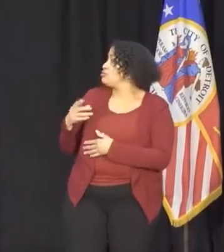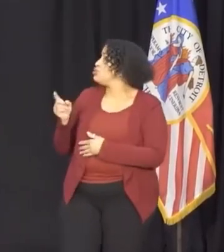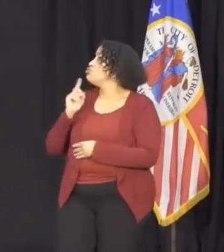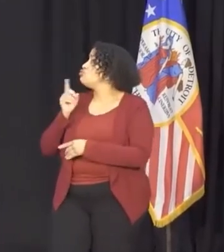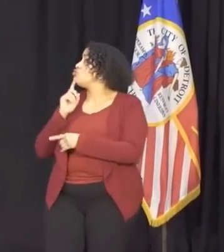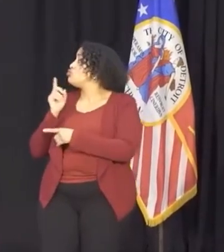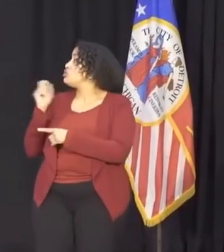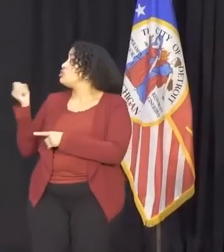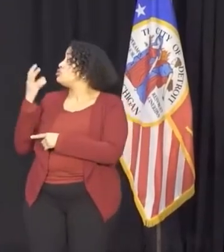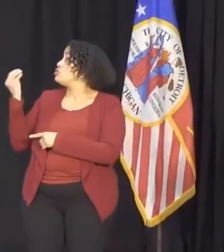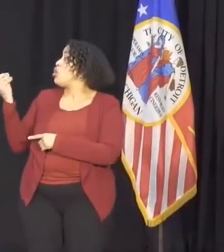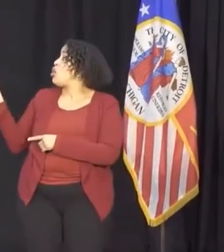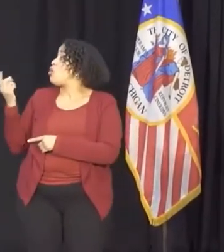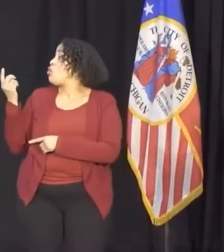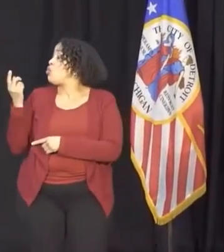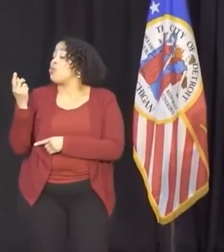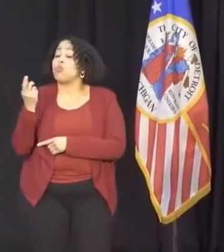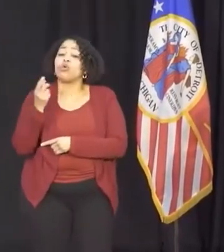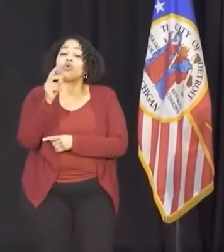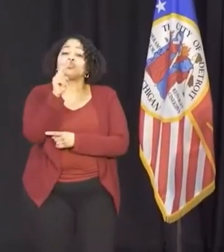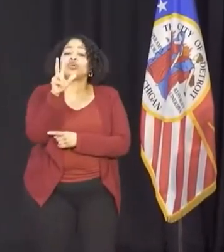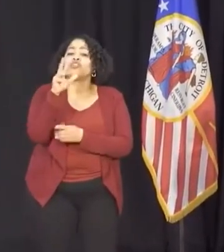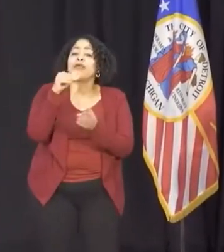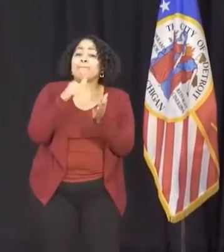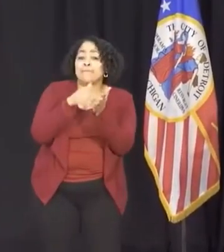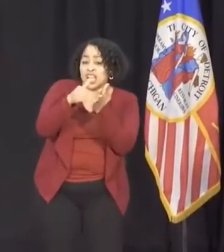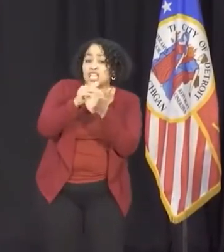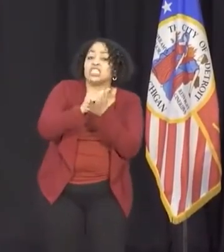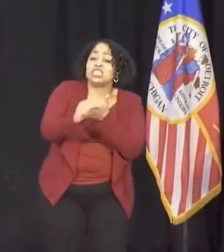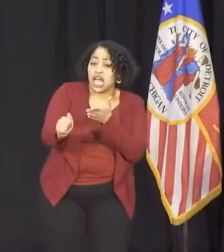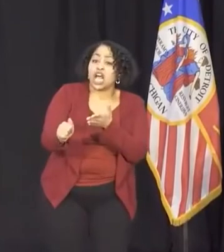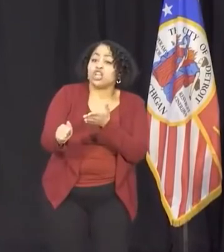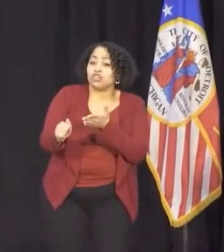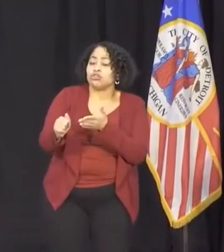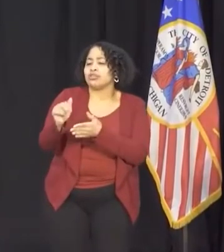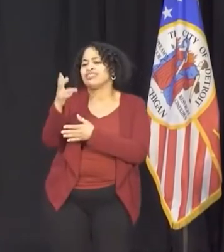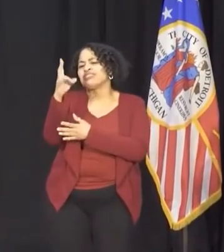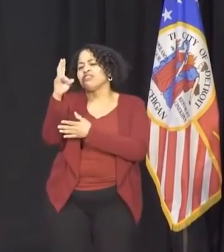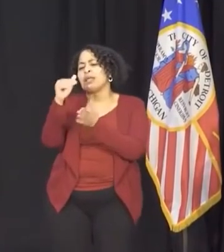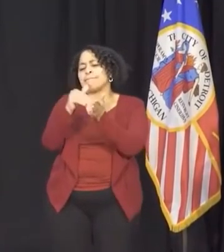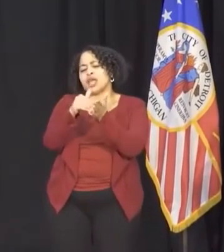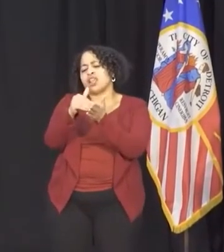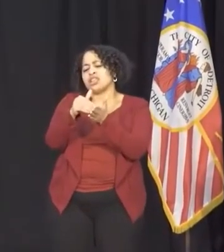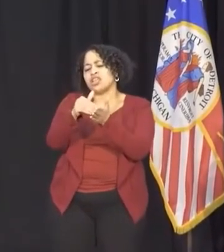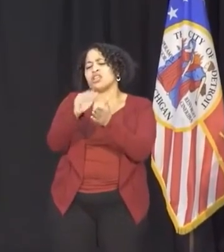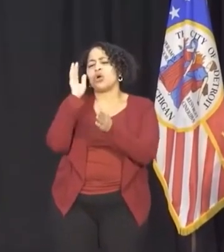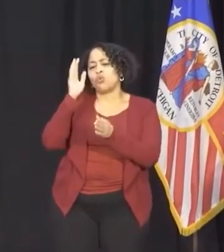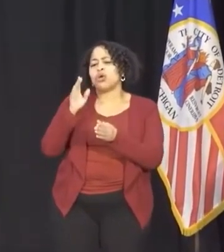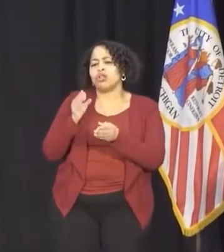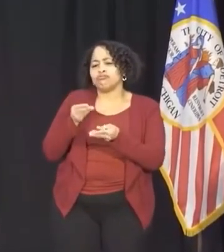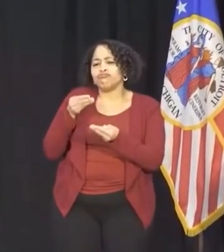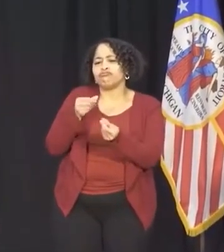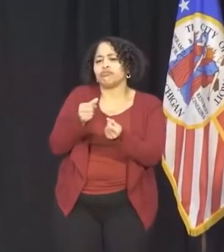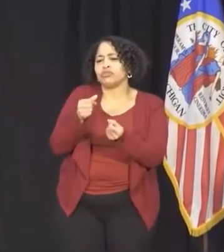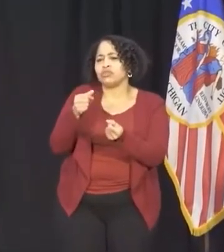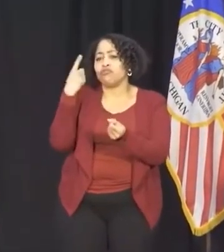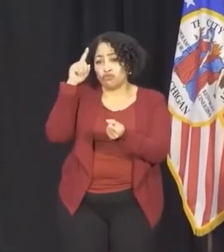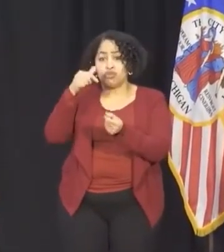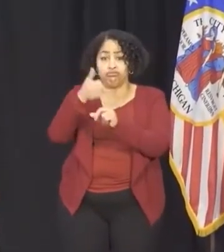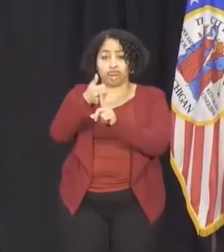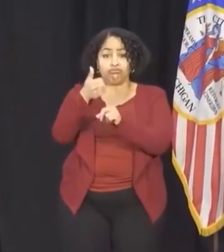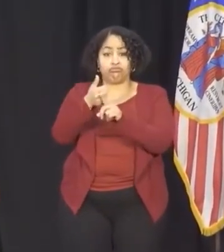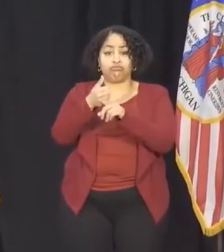So the $23 million, about $17 million will go to the